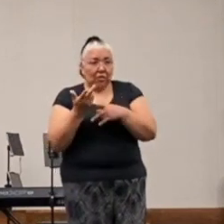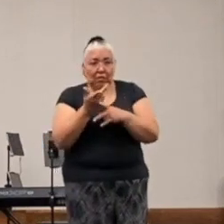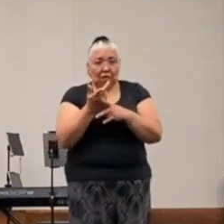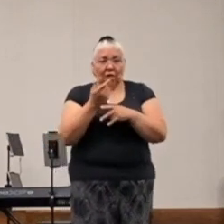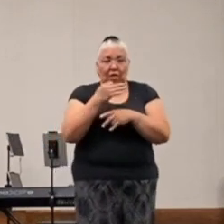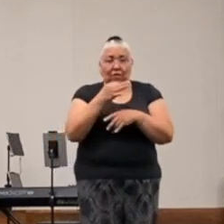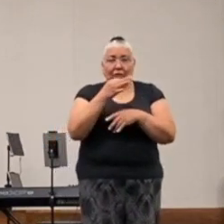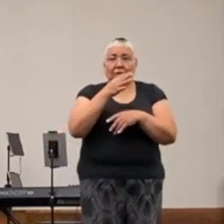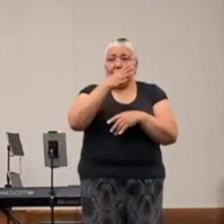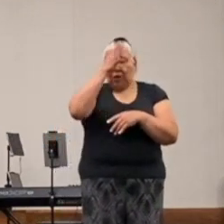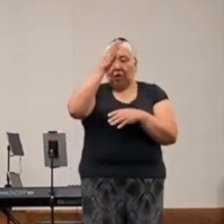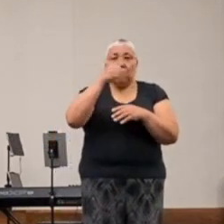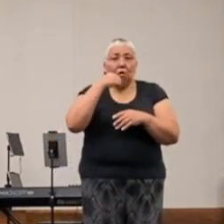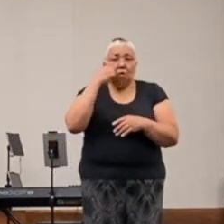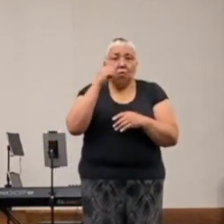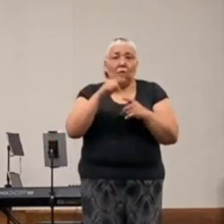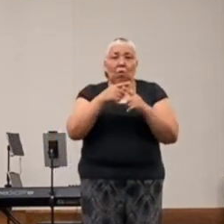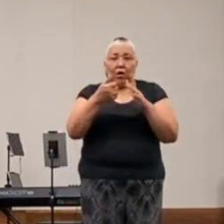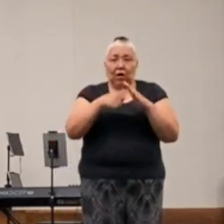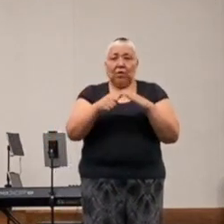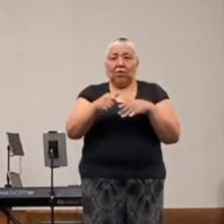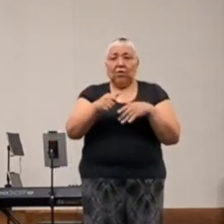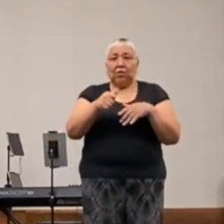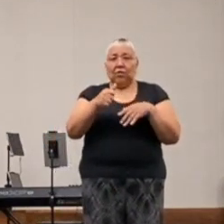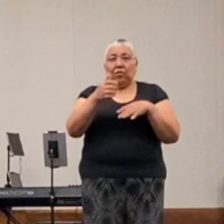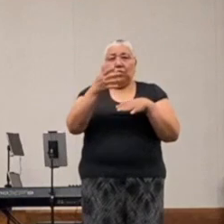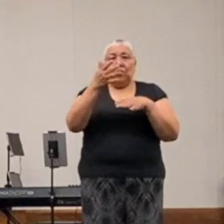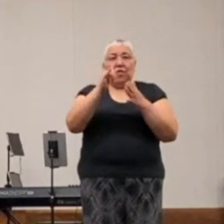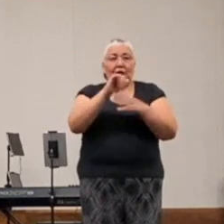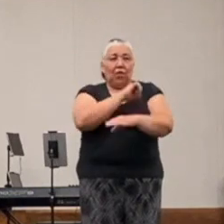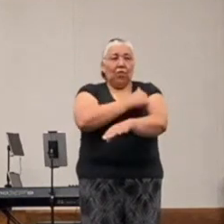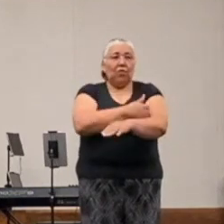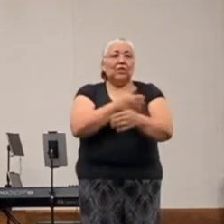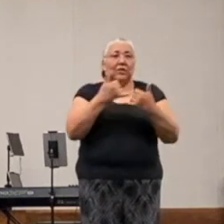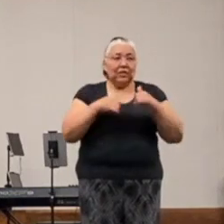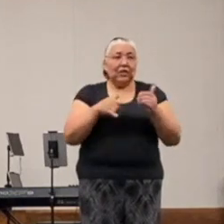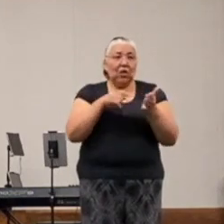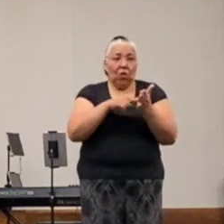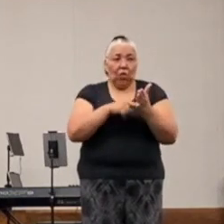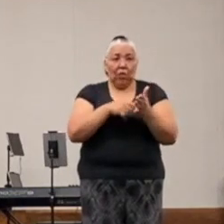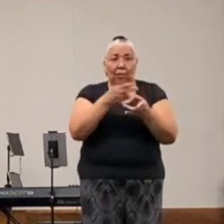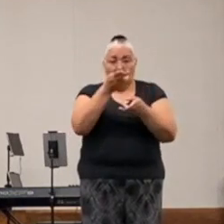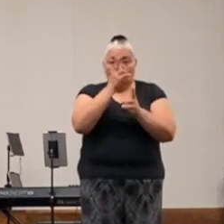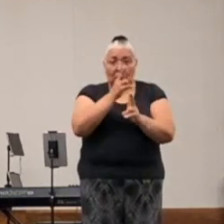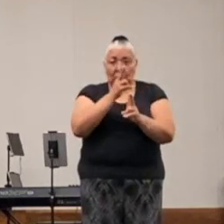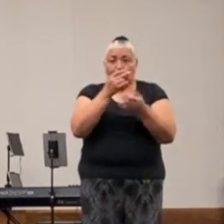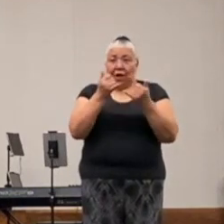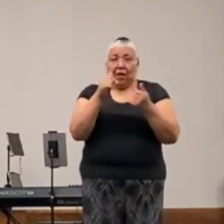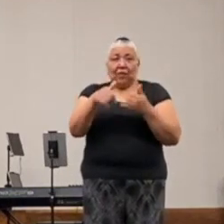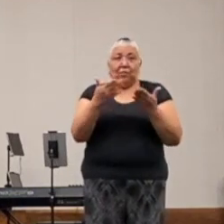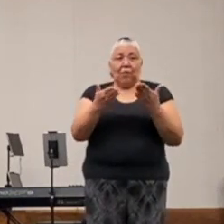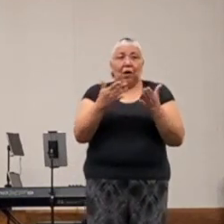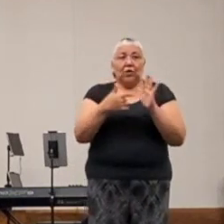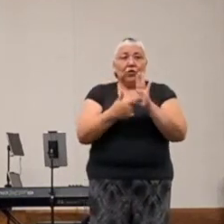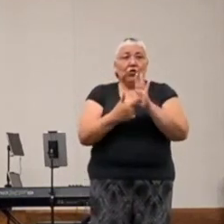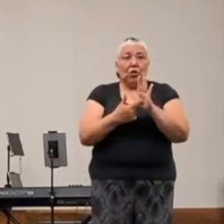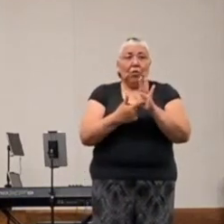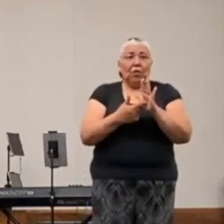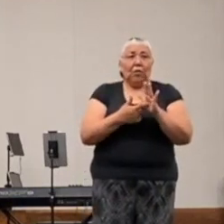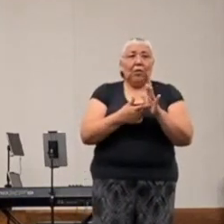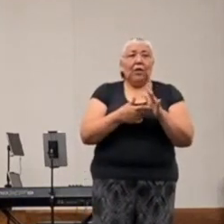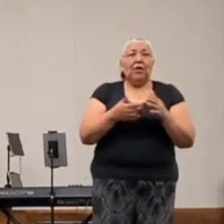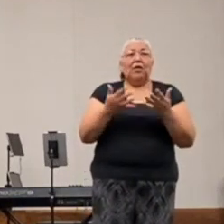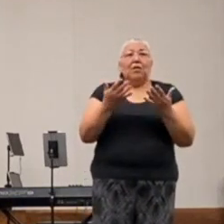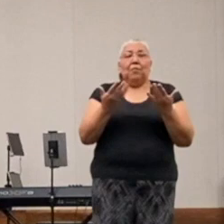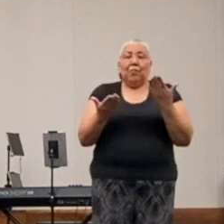in their parents' home or under their authority, still owe their parents honor. So this might show up in the form of